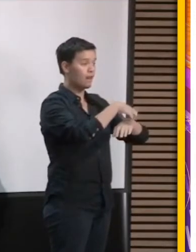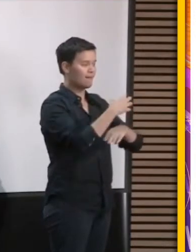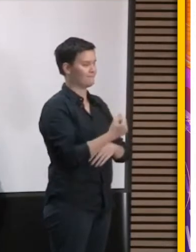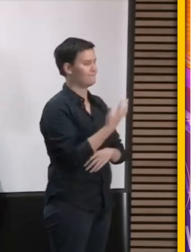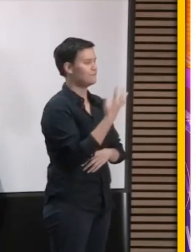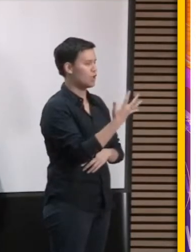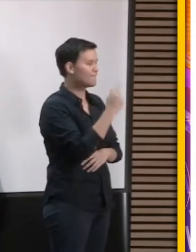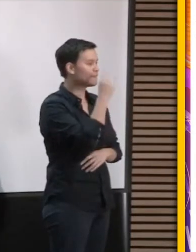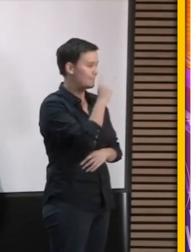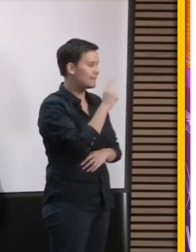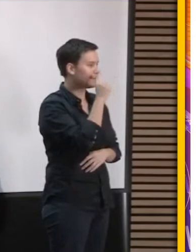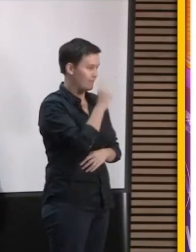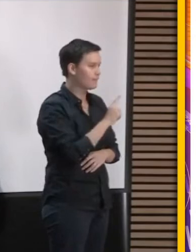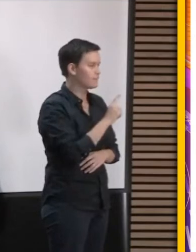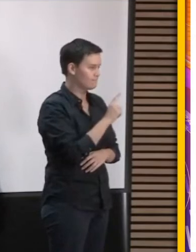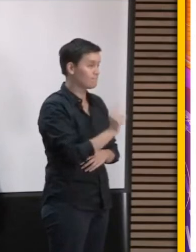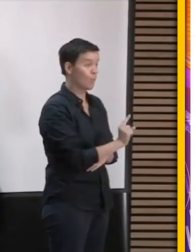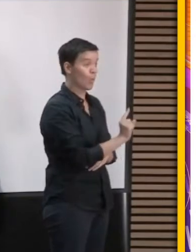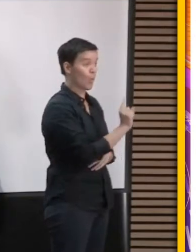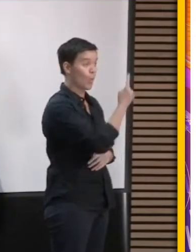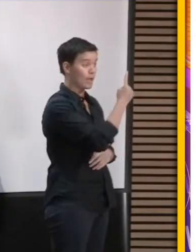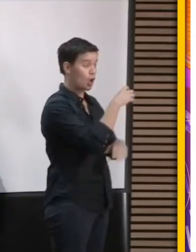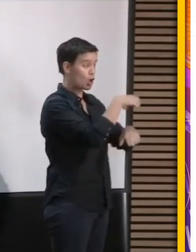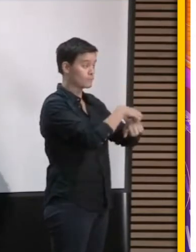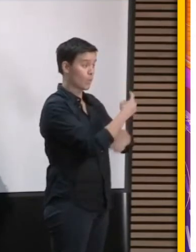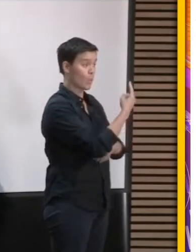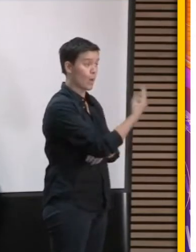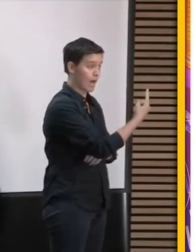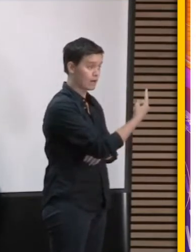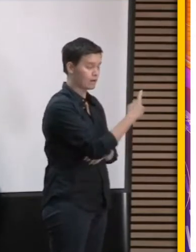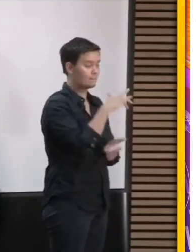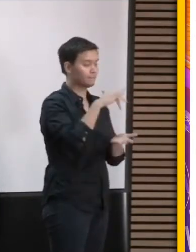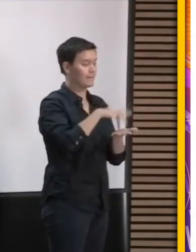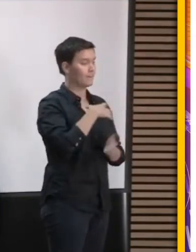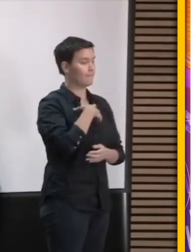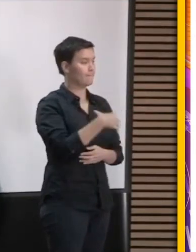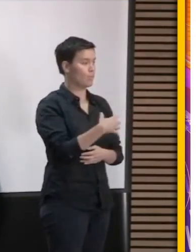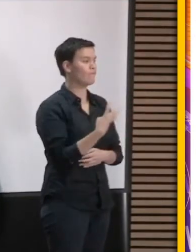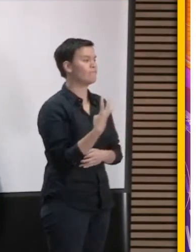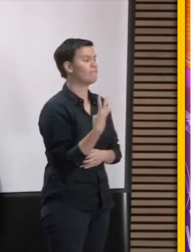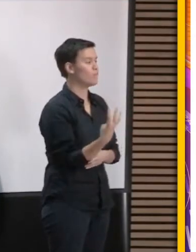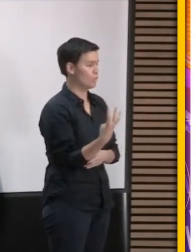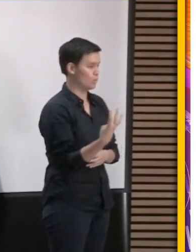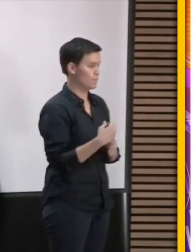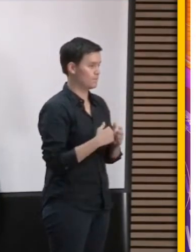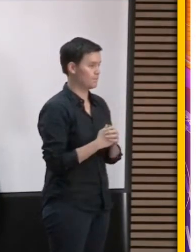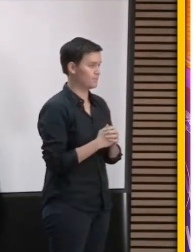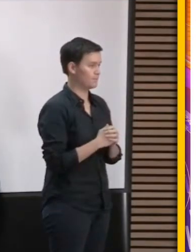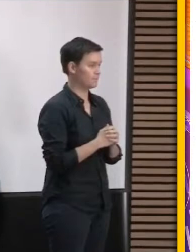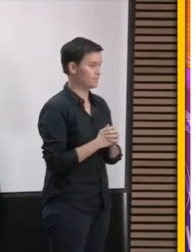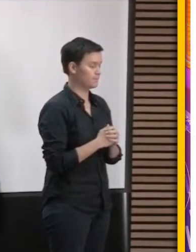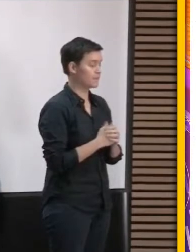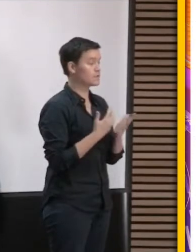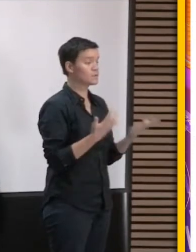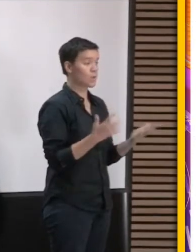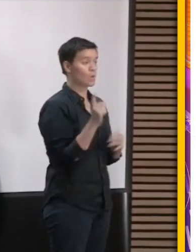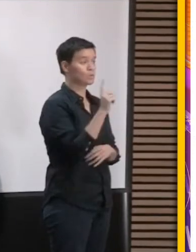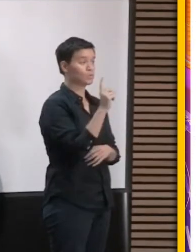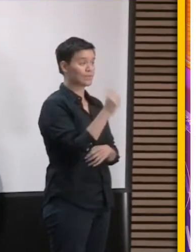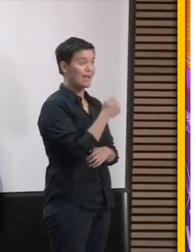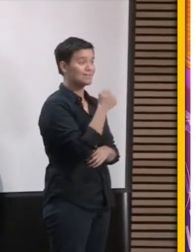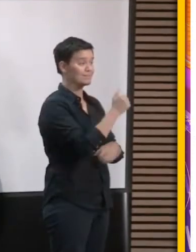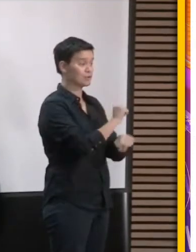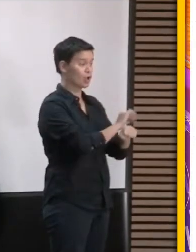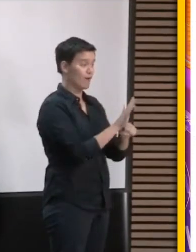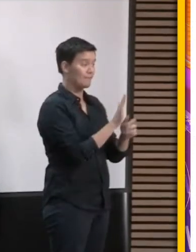in Auckland City and 4 in Middlemore Hospital. The 6 new confirmed cases reported today bring our